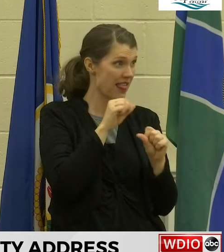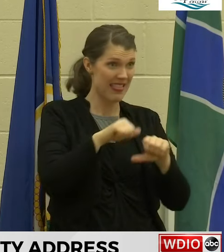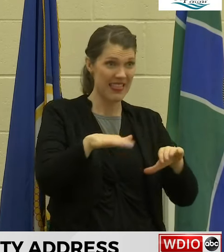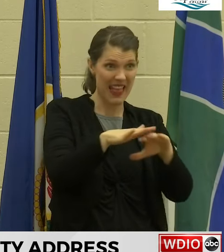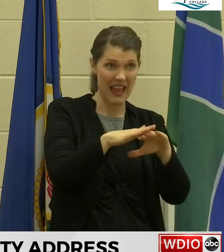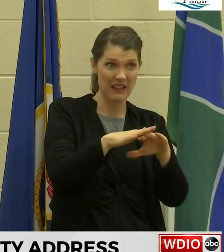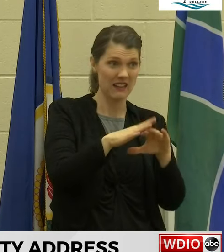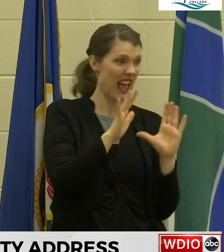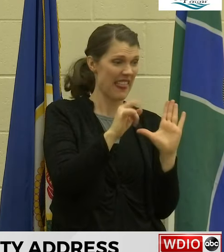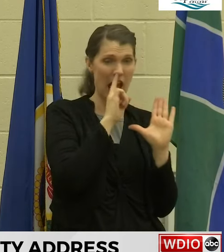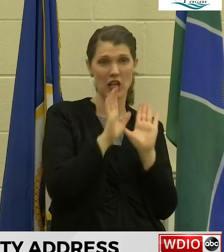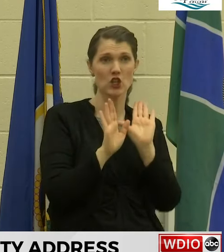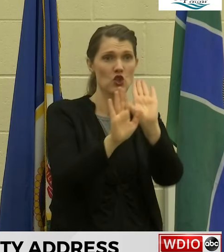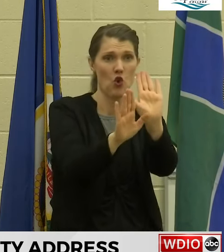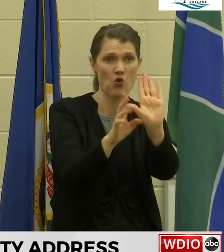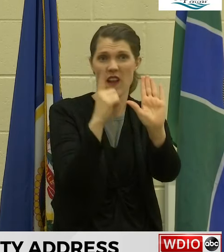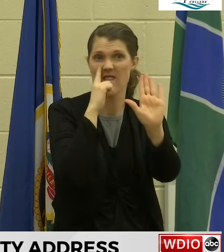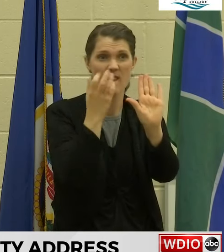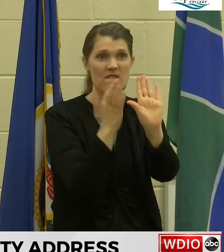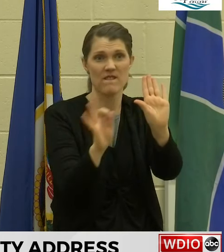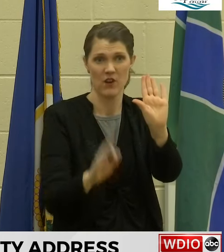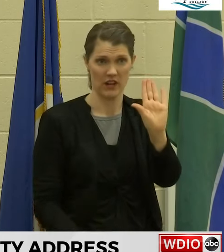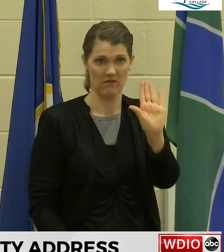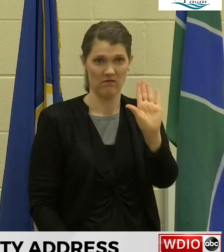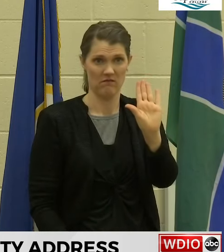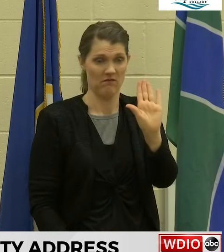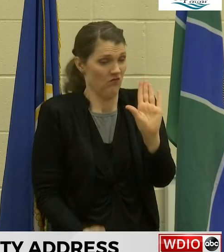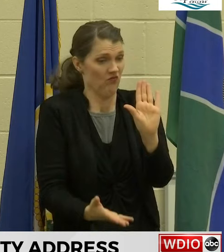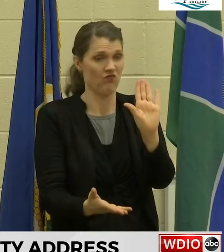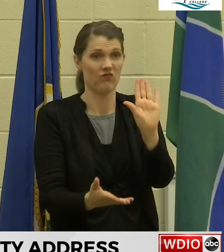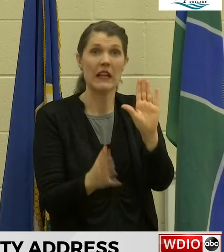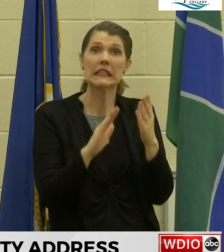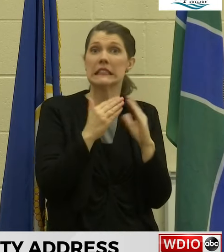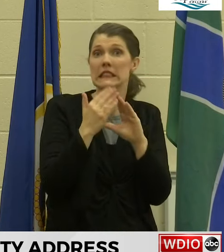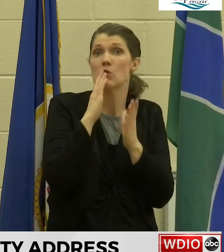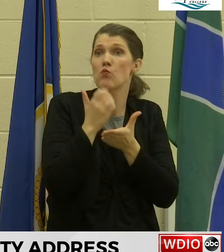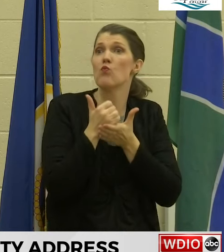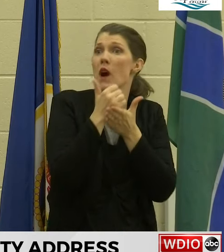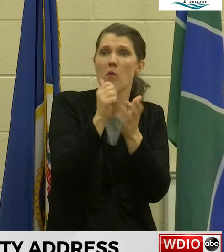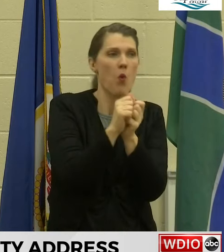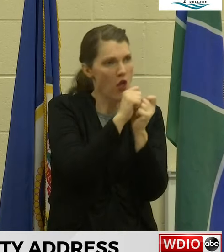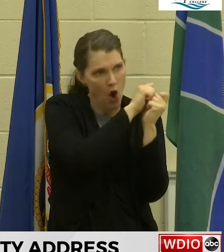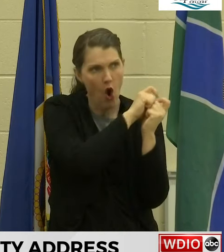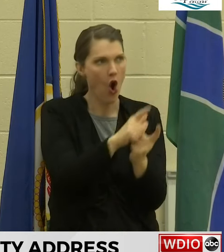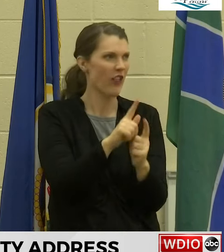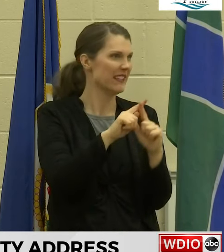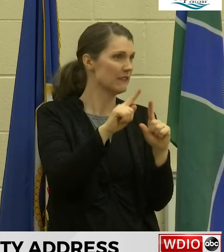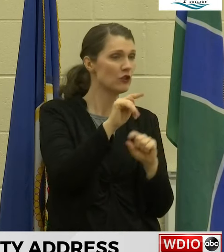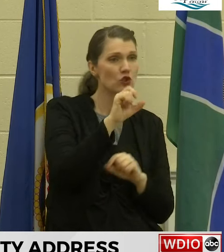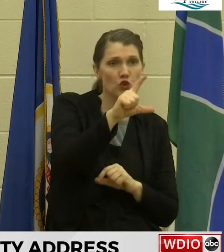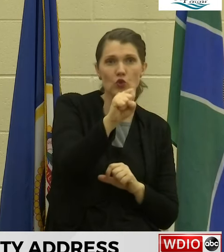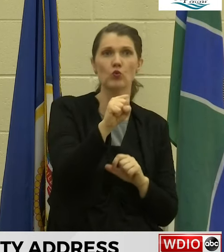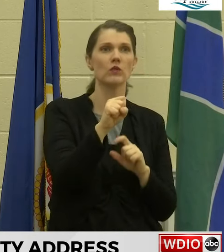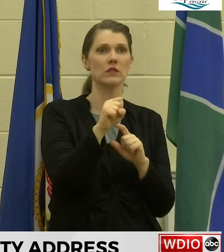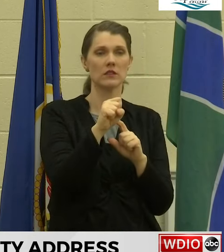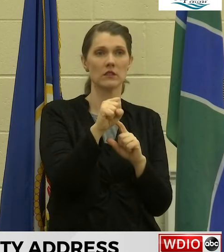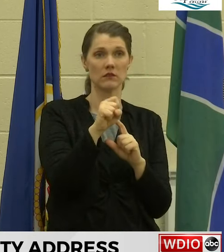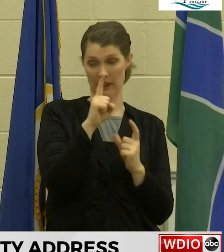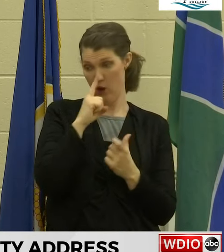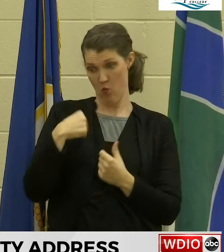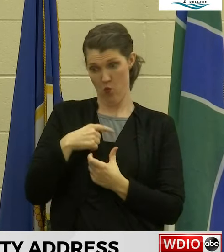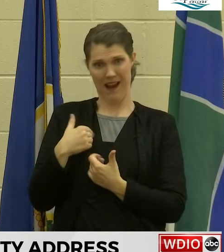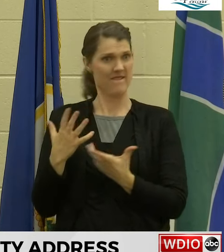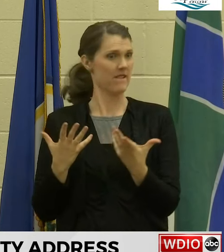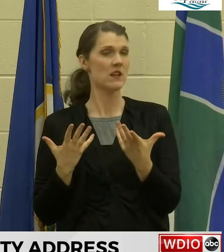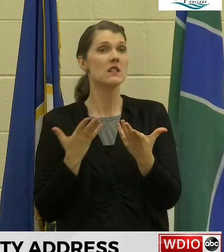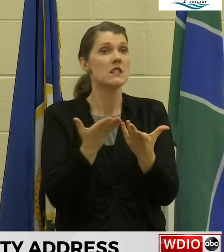yours for free. The city will help with all of the tools at our disposal,